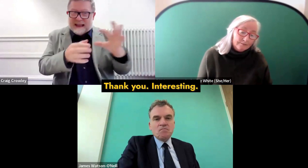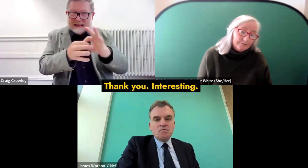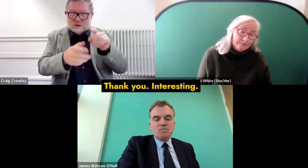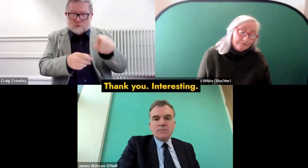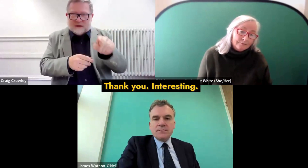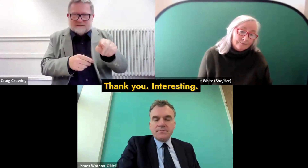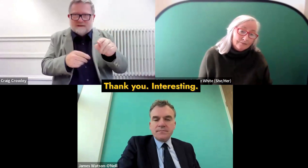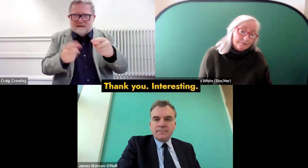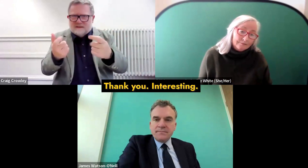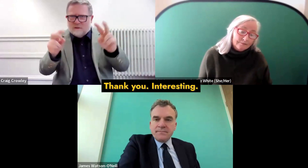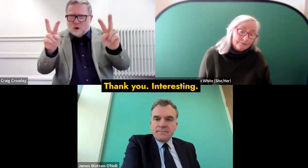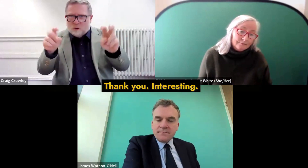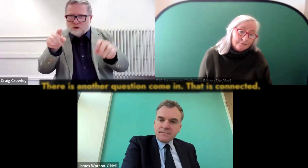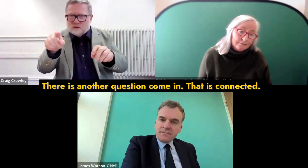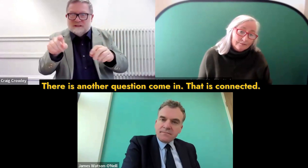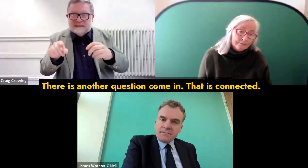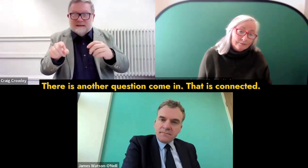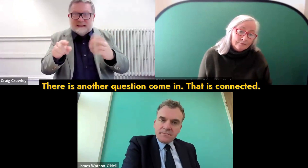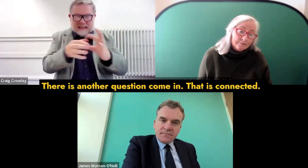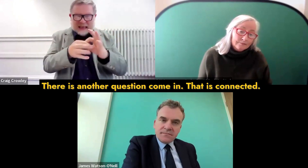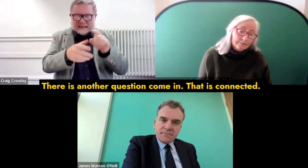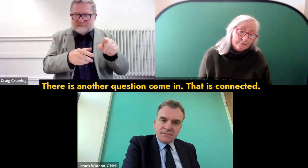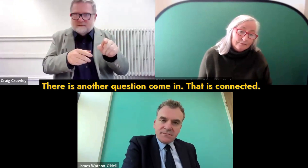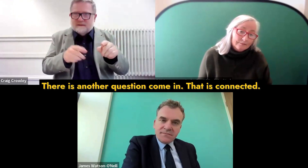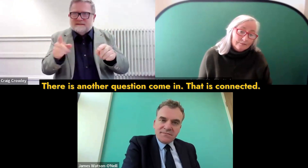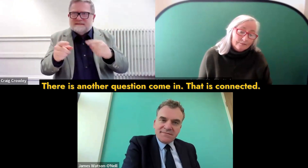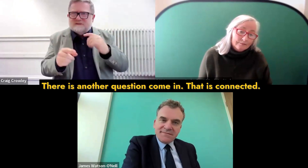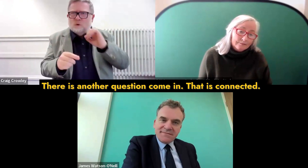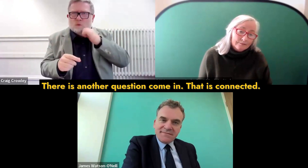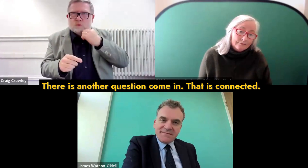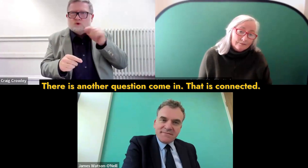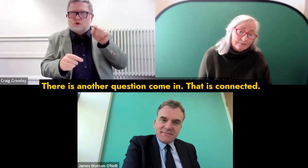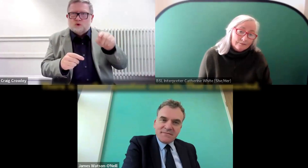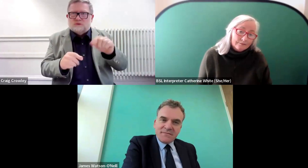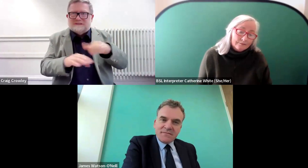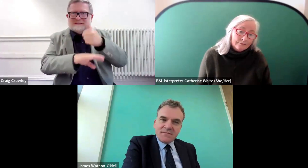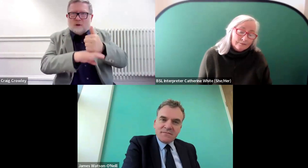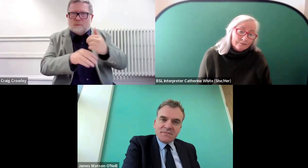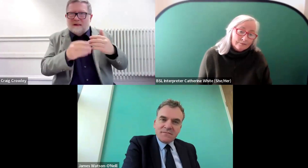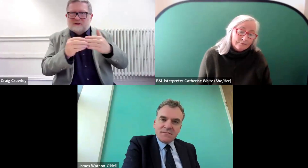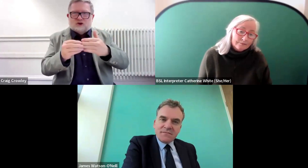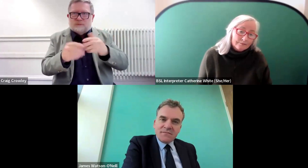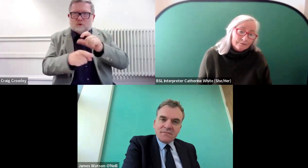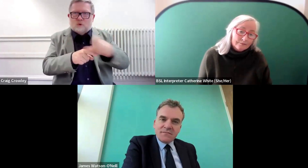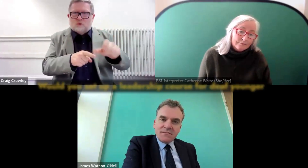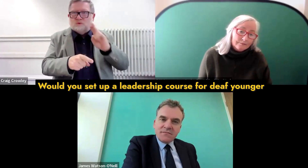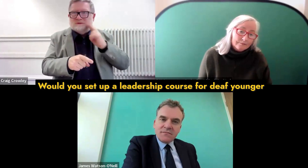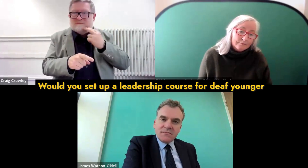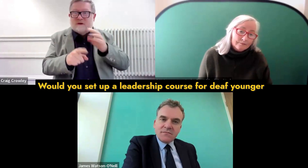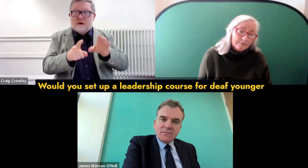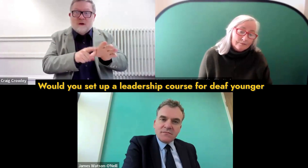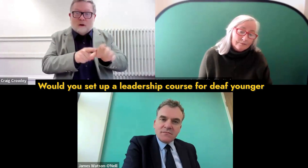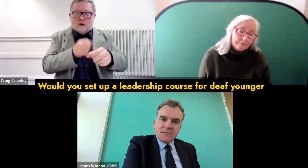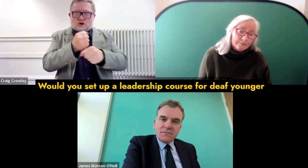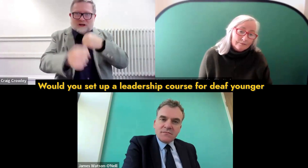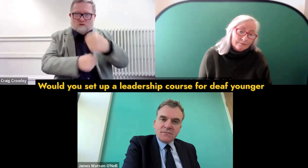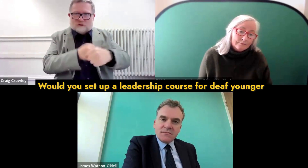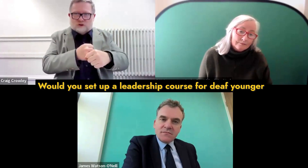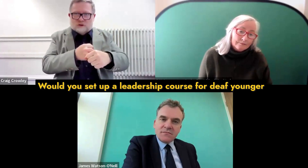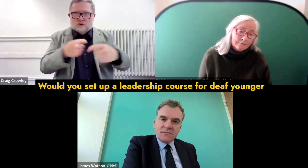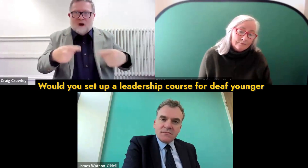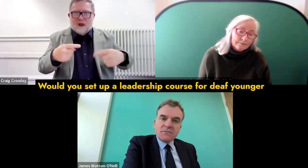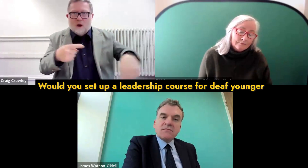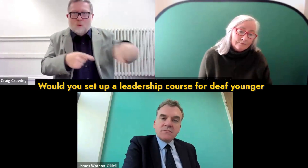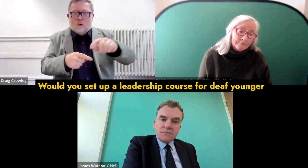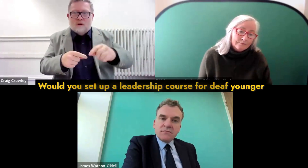Thank you. Interesting. There is another question come in that is connected. Would you set up a leadership course